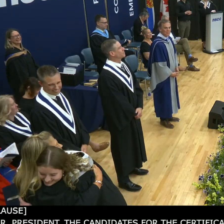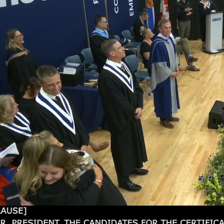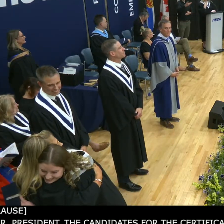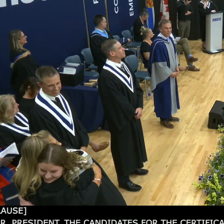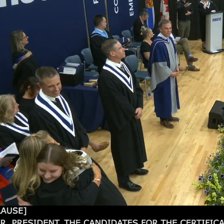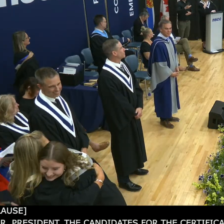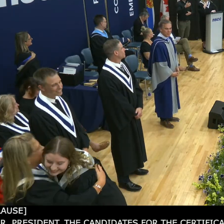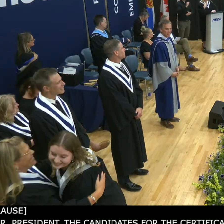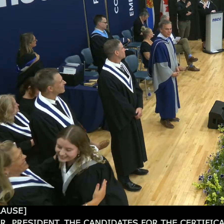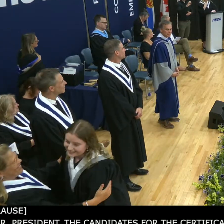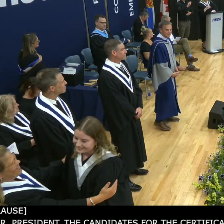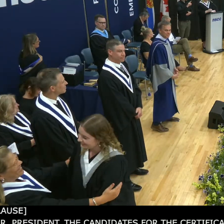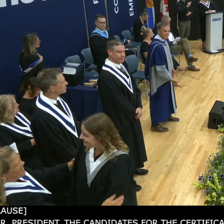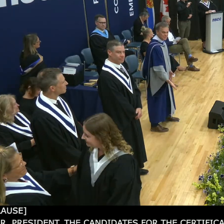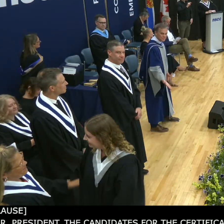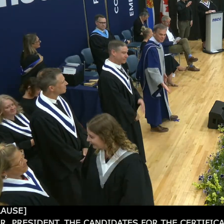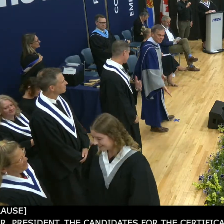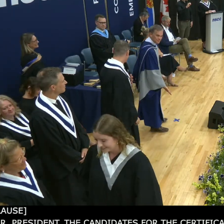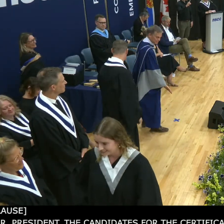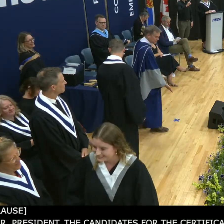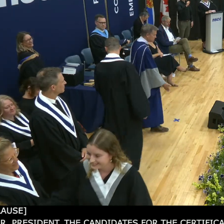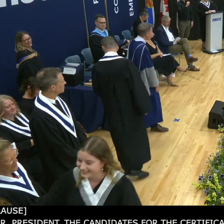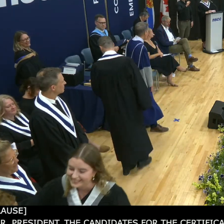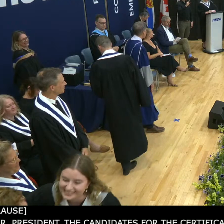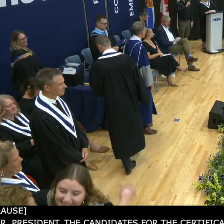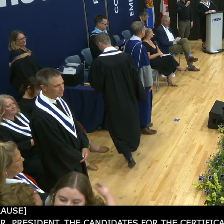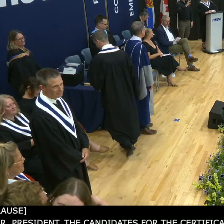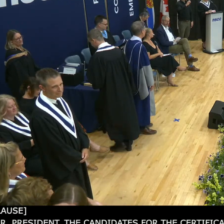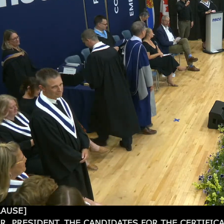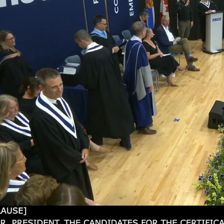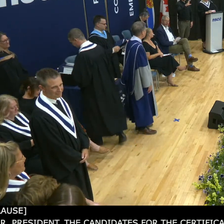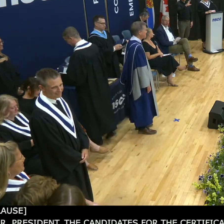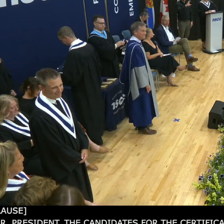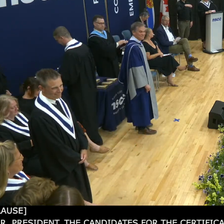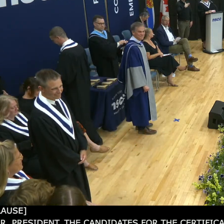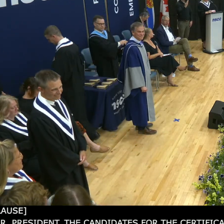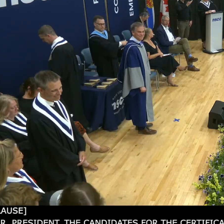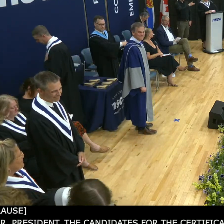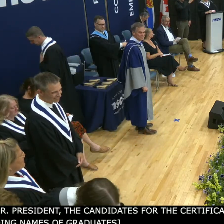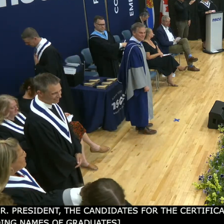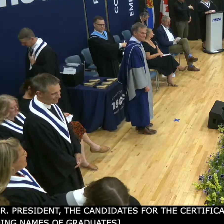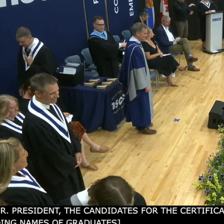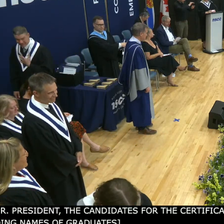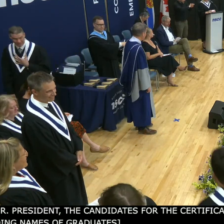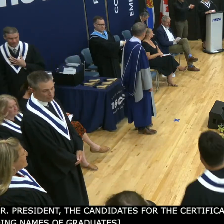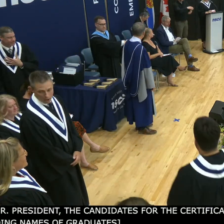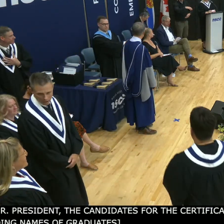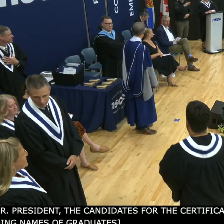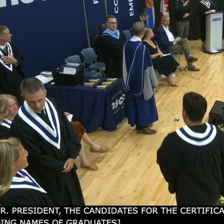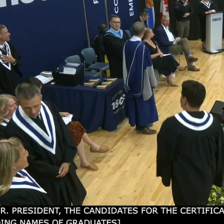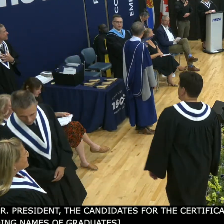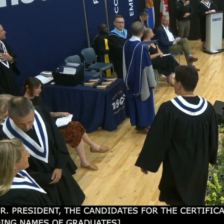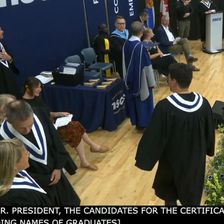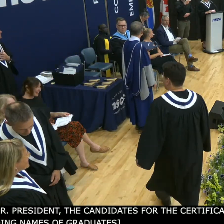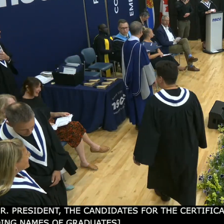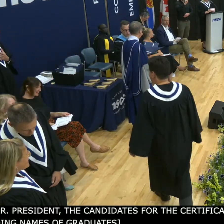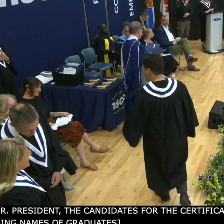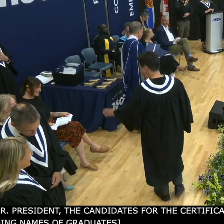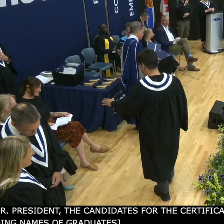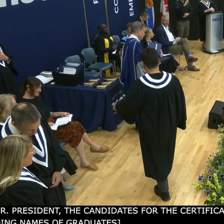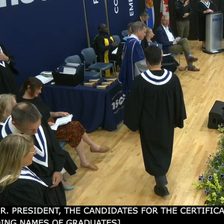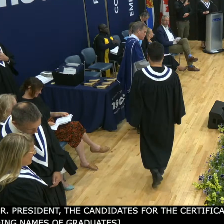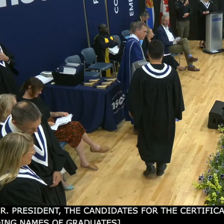Scott Olchevik joins us now to present his spouse, Megan Osborne, with a certificate in office